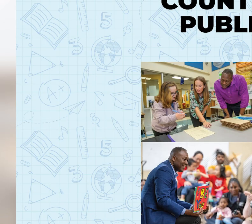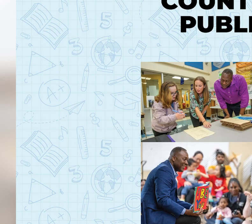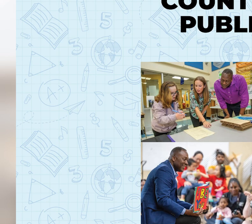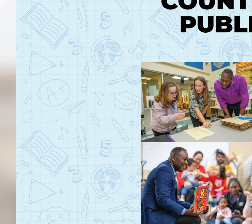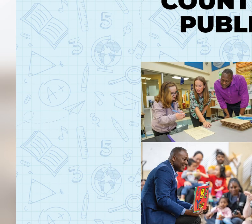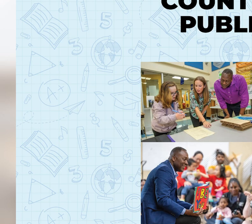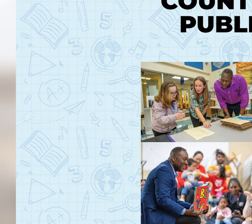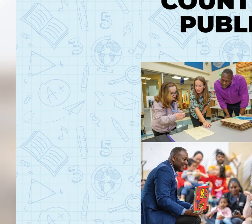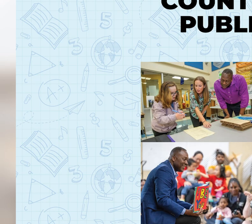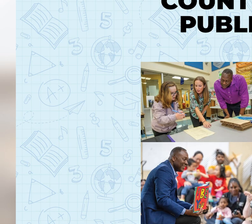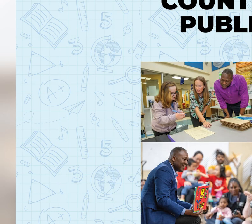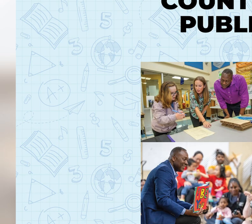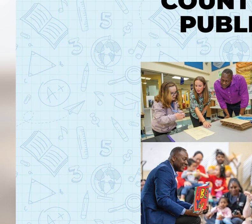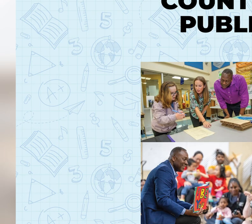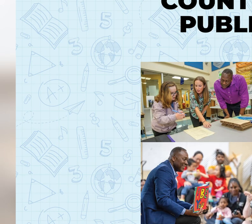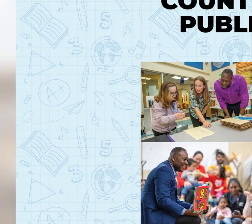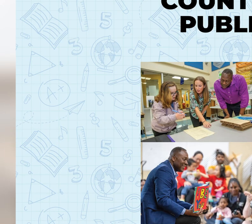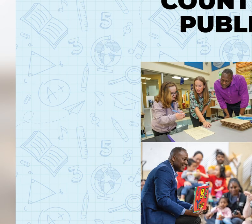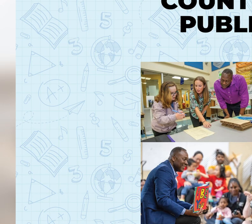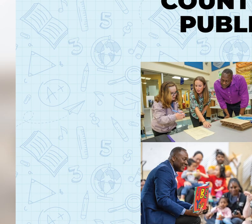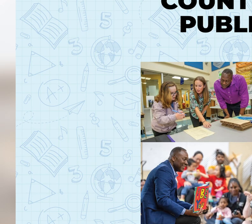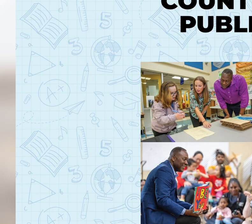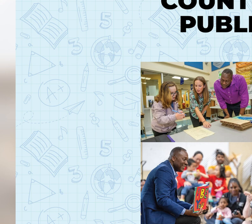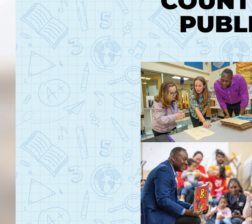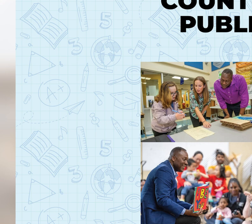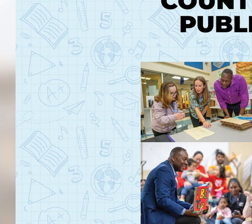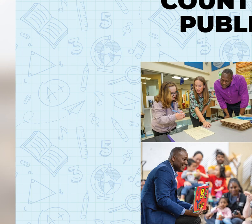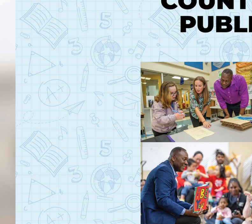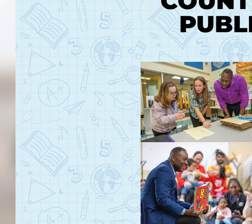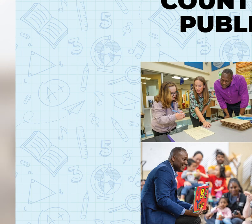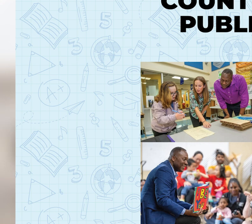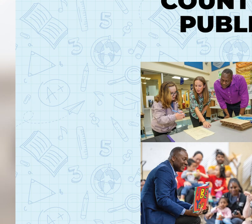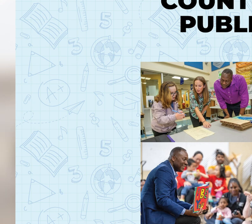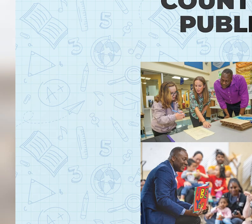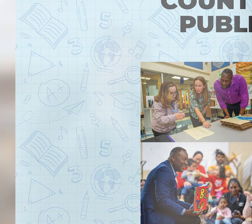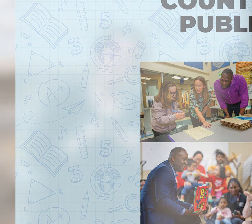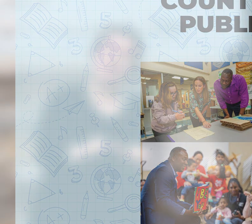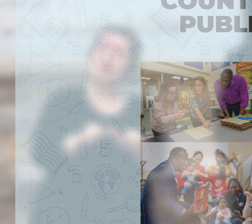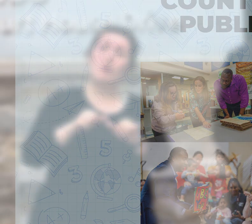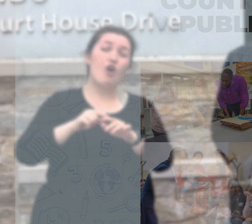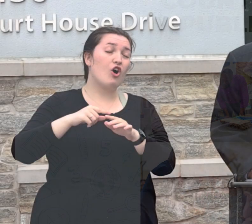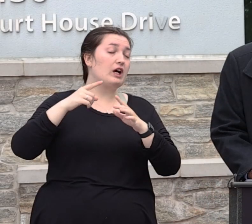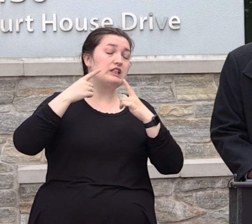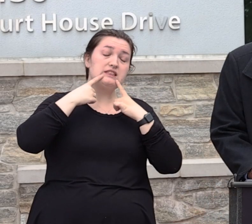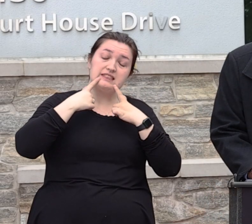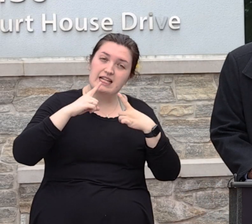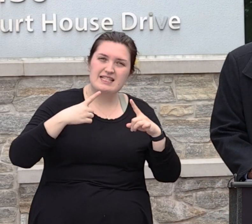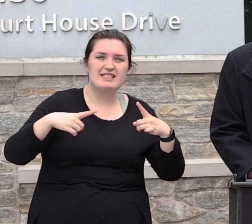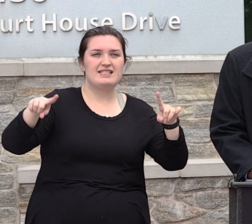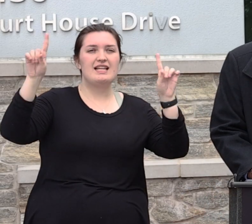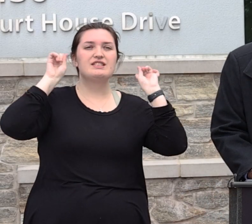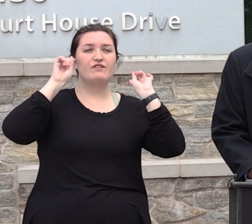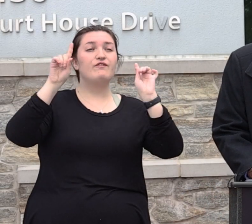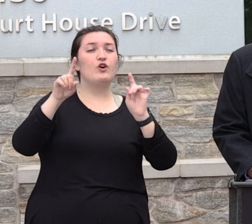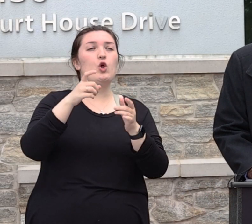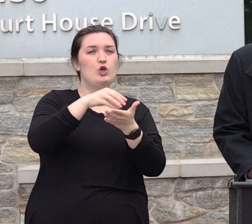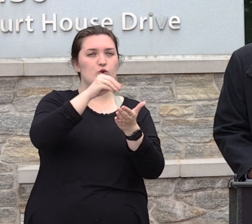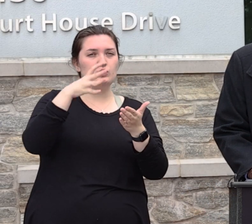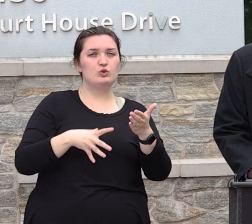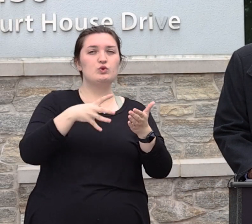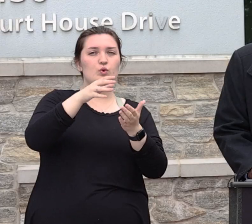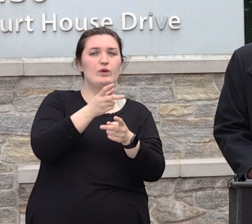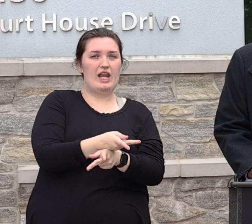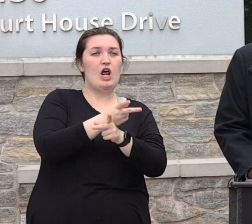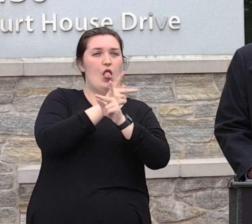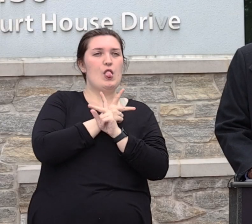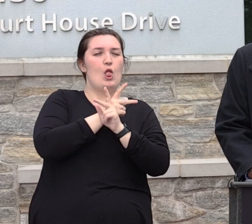our successful, groundbreaking student loan repayment program for our educators. These